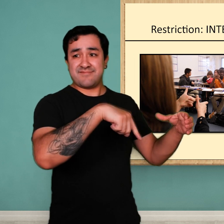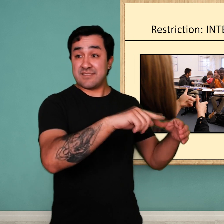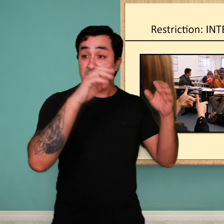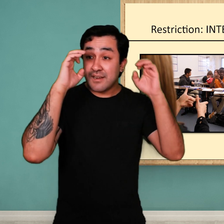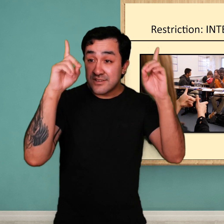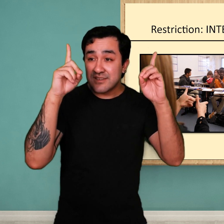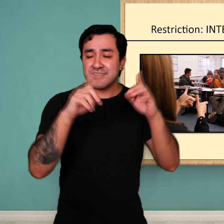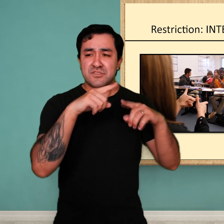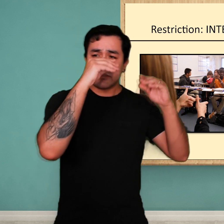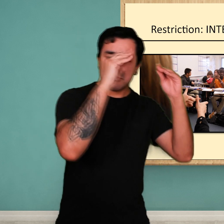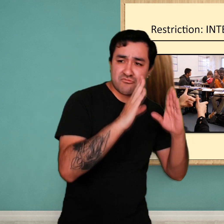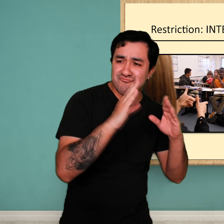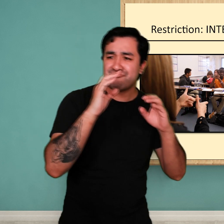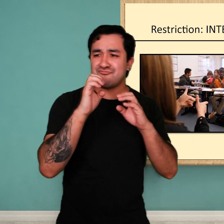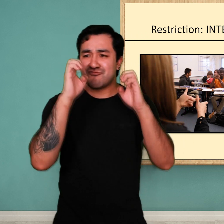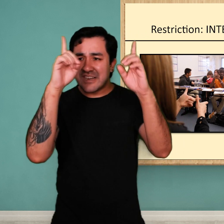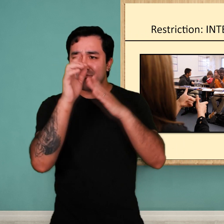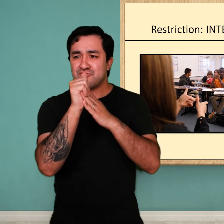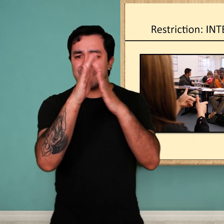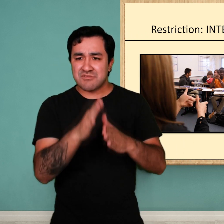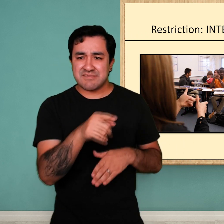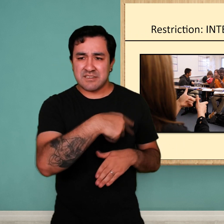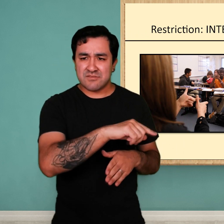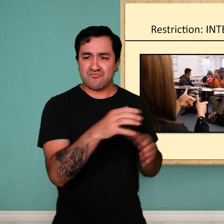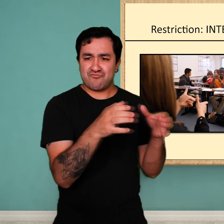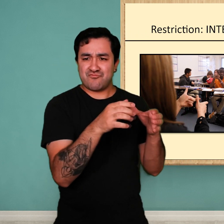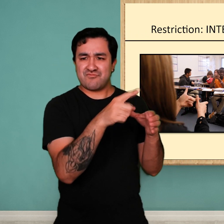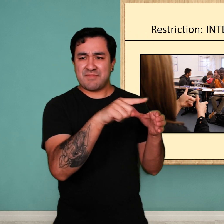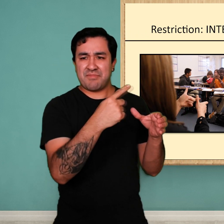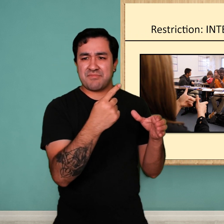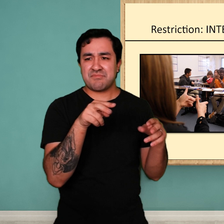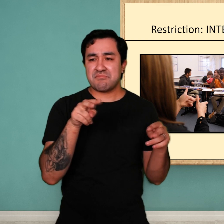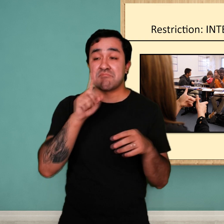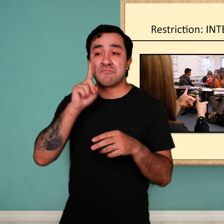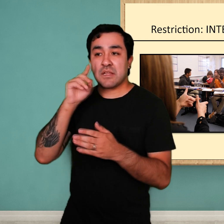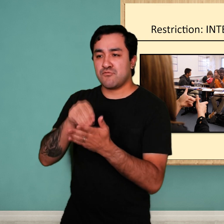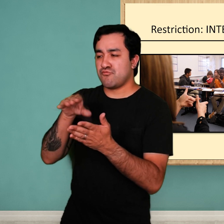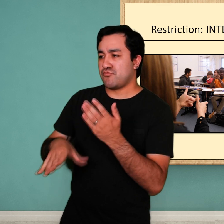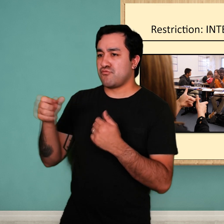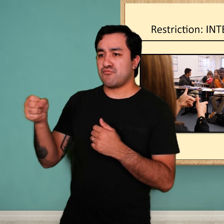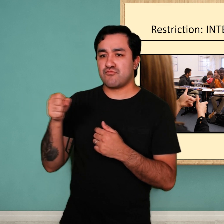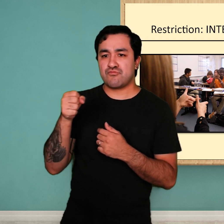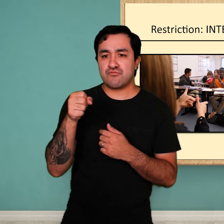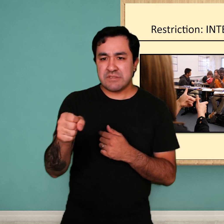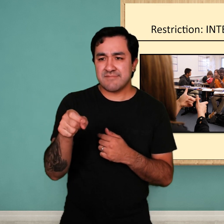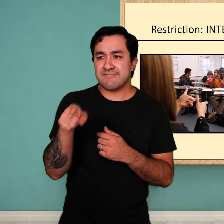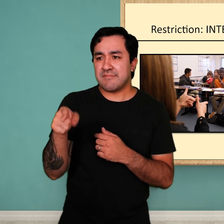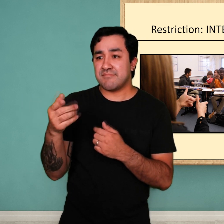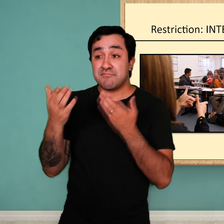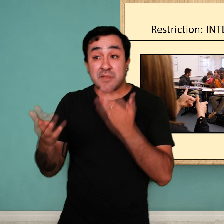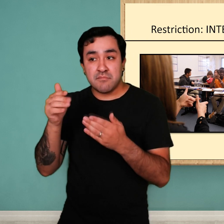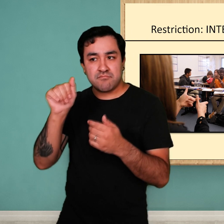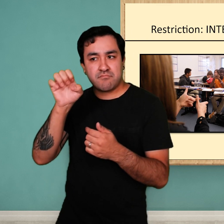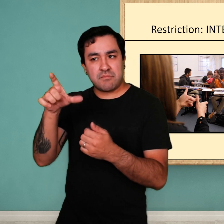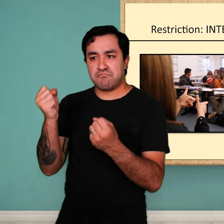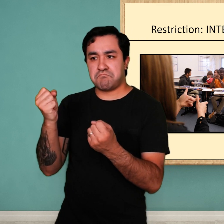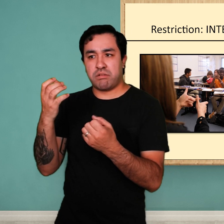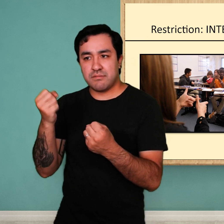A deaf student whose first language is ASL may inadvertently create misunderstanding between them and the teacher. The teacher